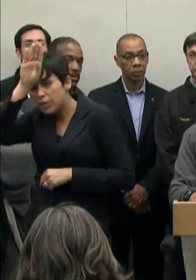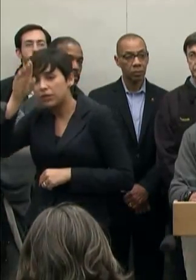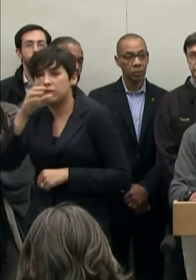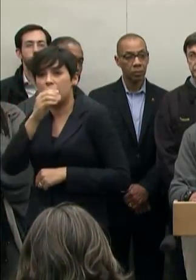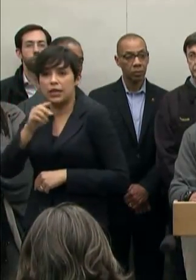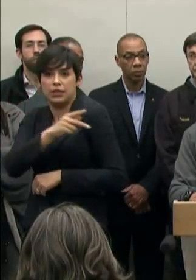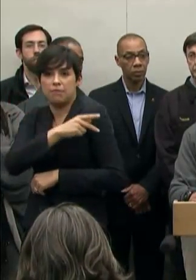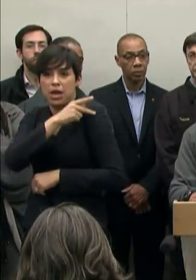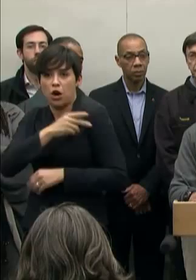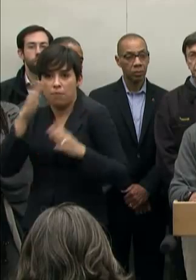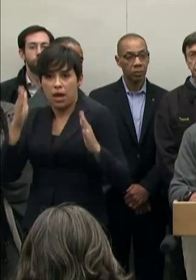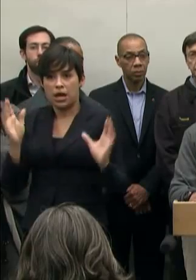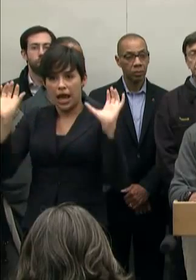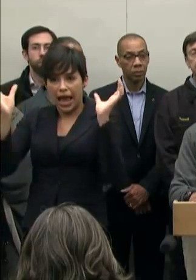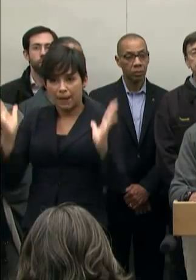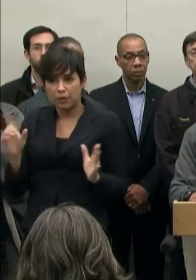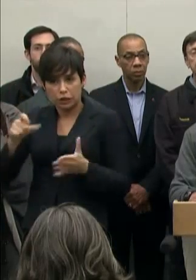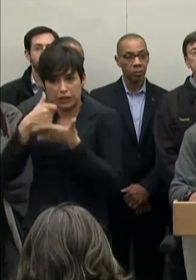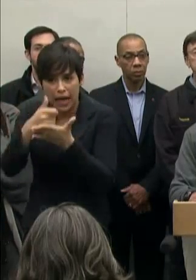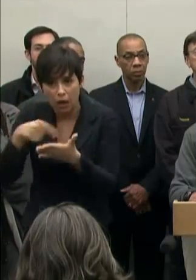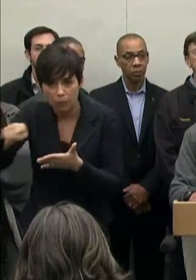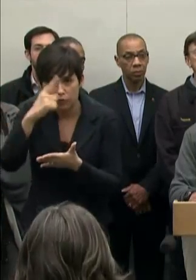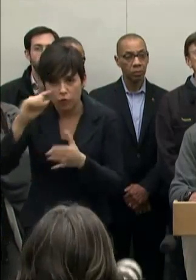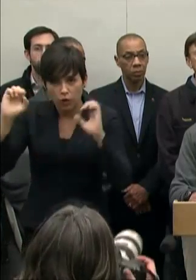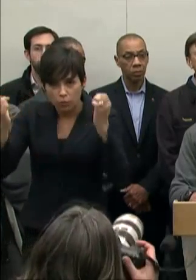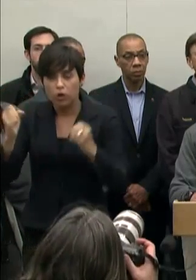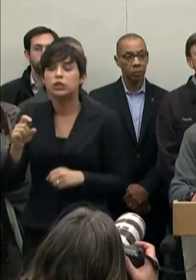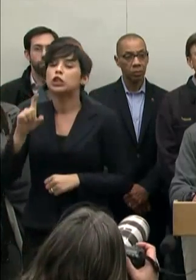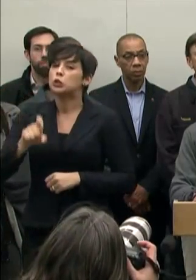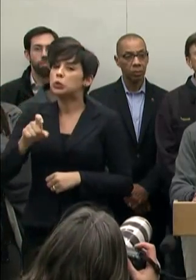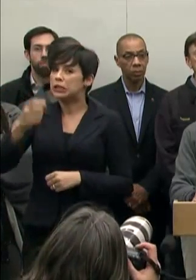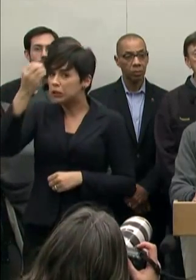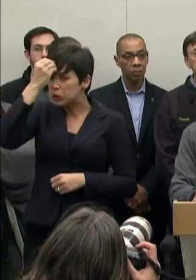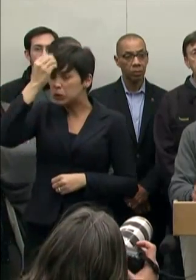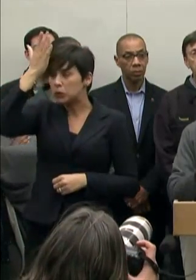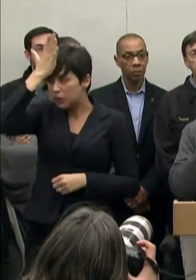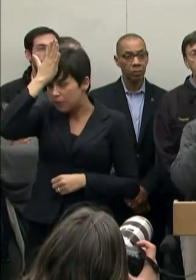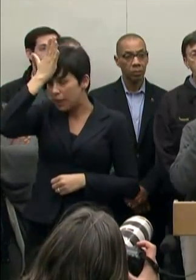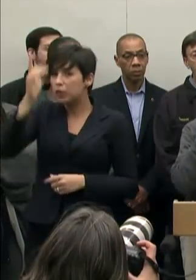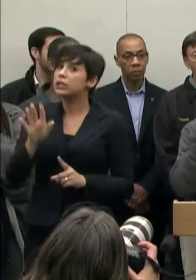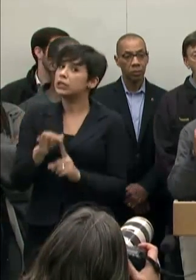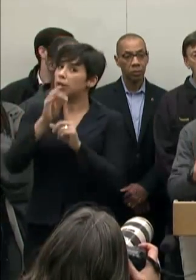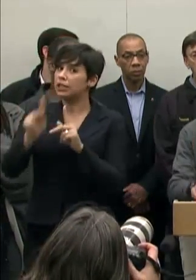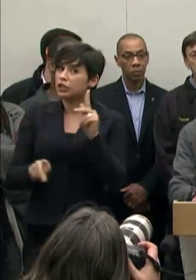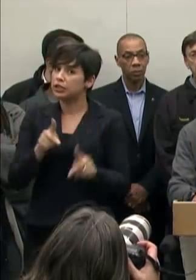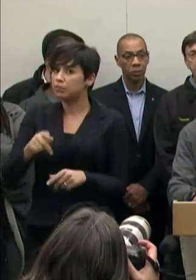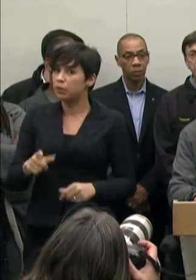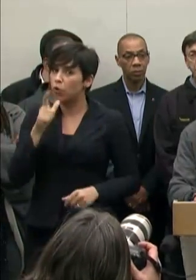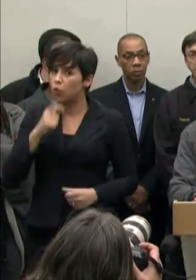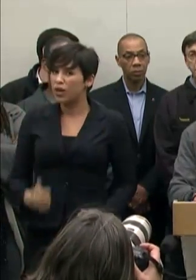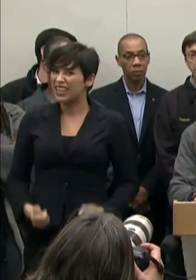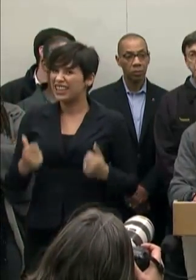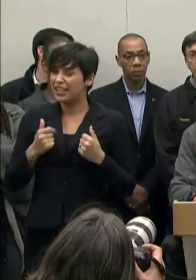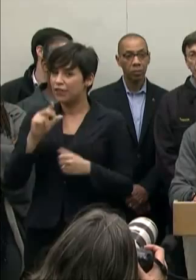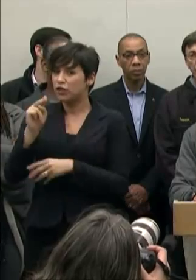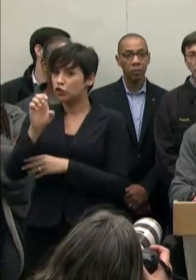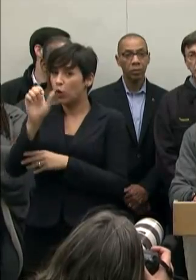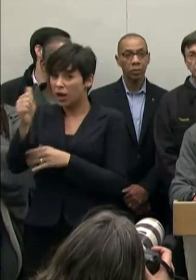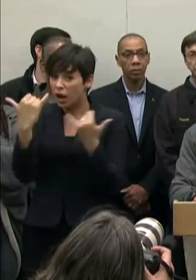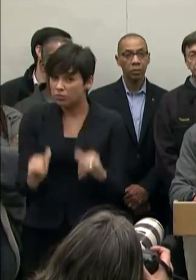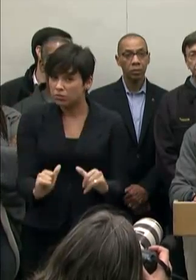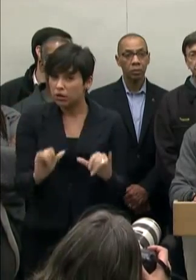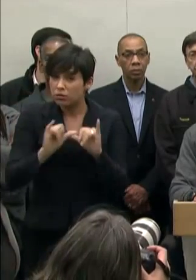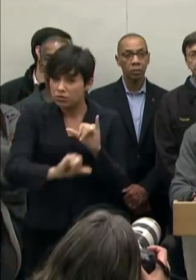you in an emergency. Everyone must keep in mind, especially those in Zone A who have not yet left, that